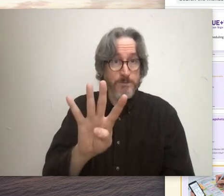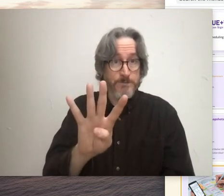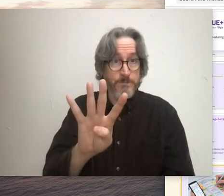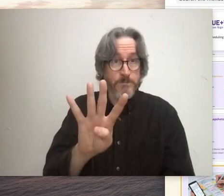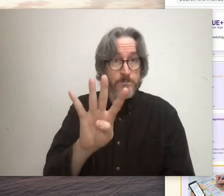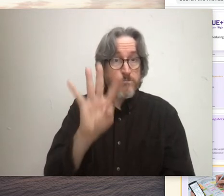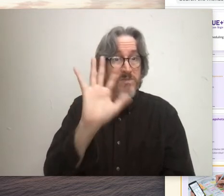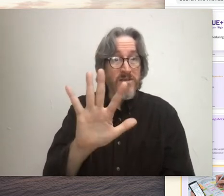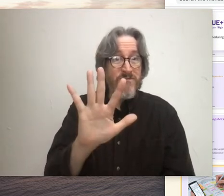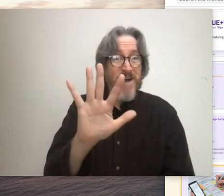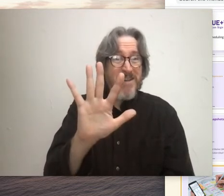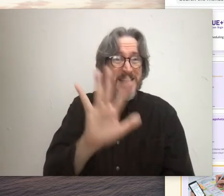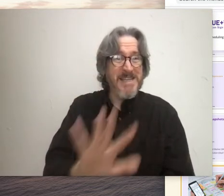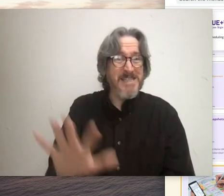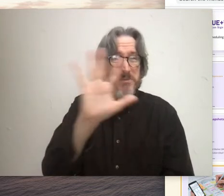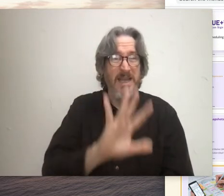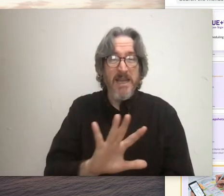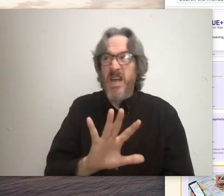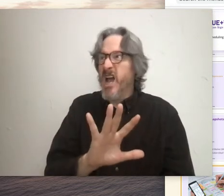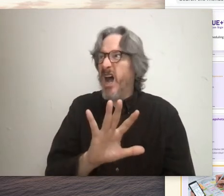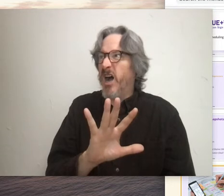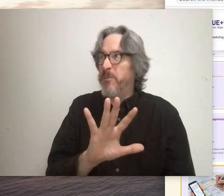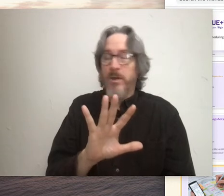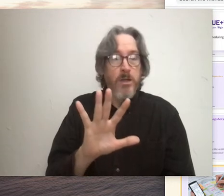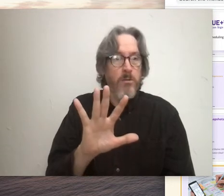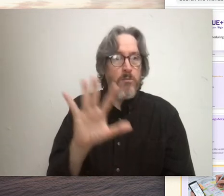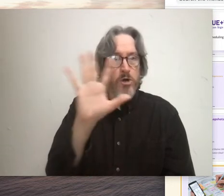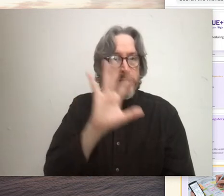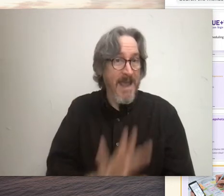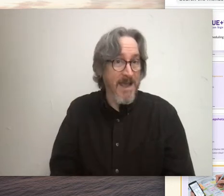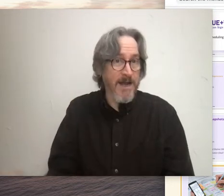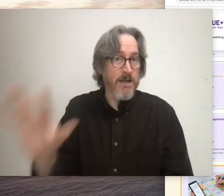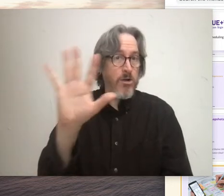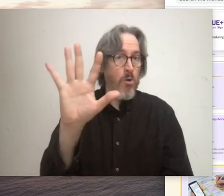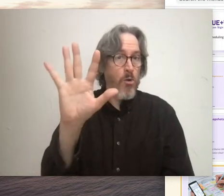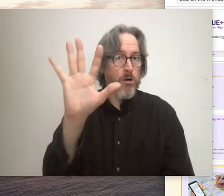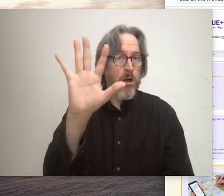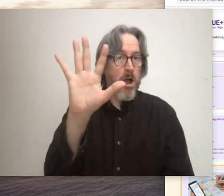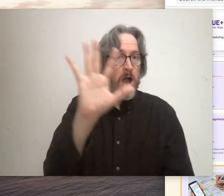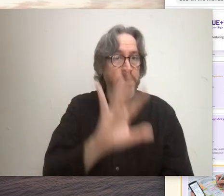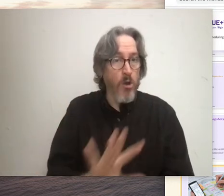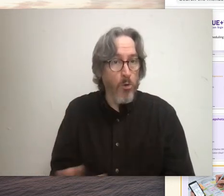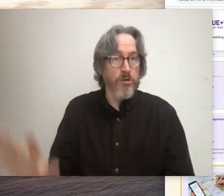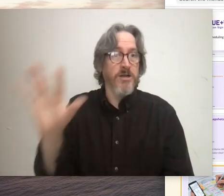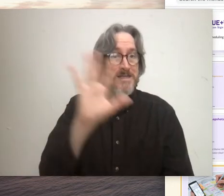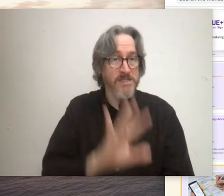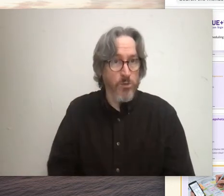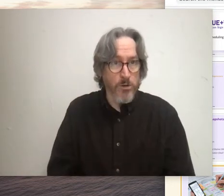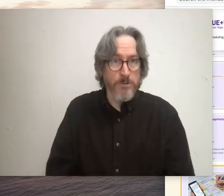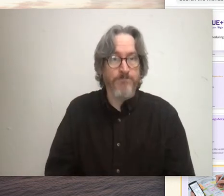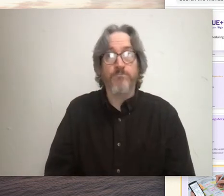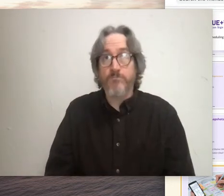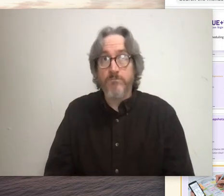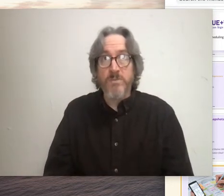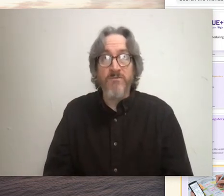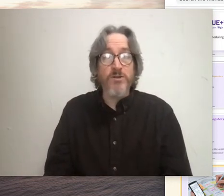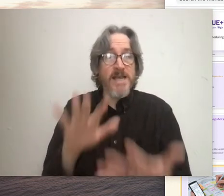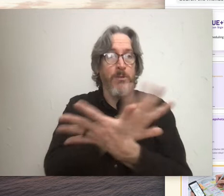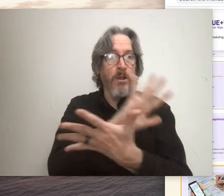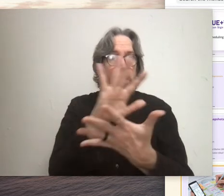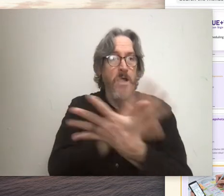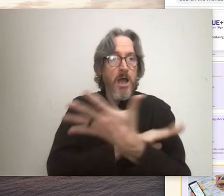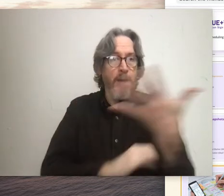regular. Five tends to be more chaotic or unordered, disordered.